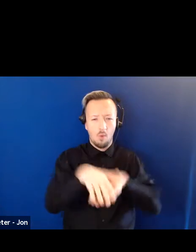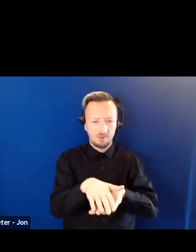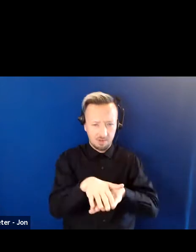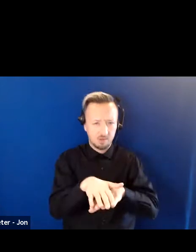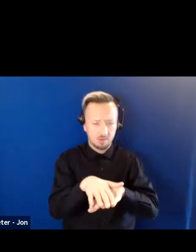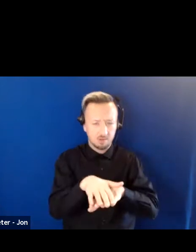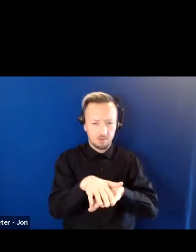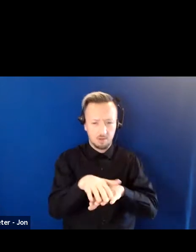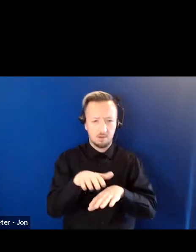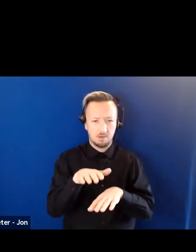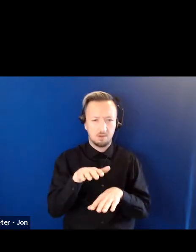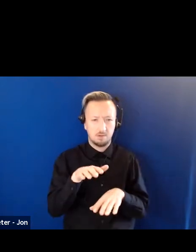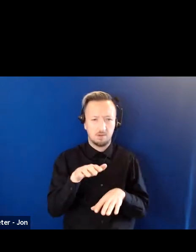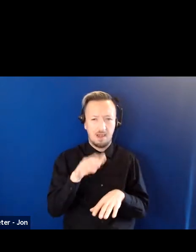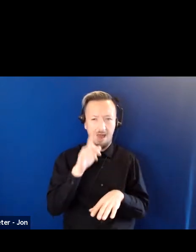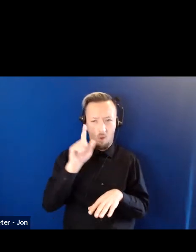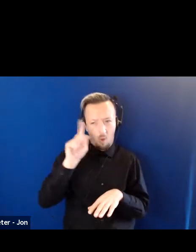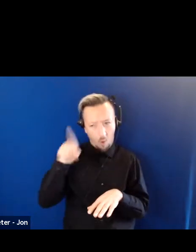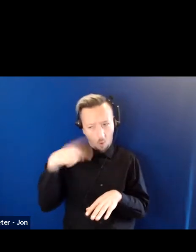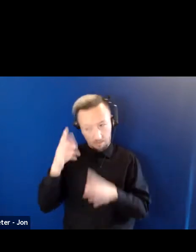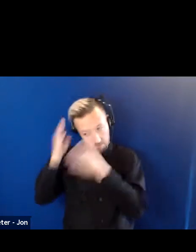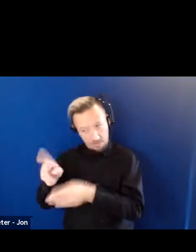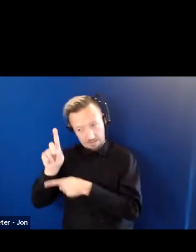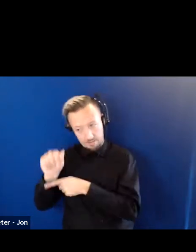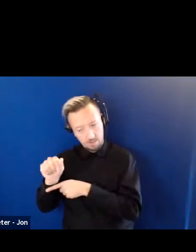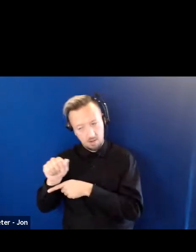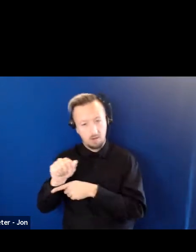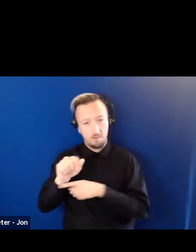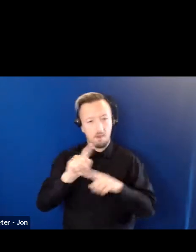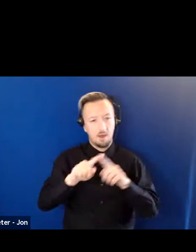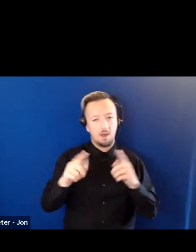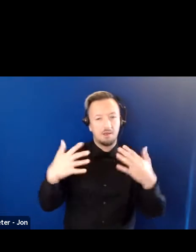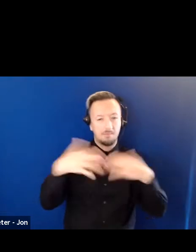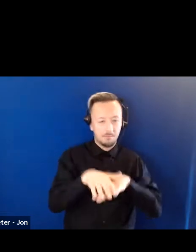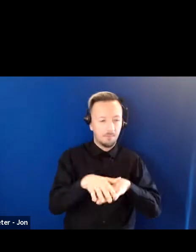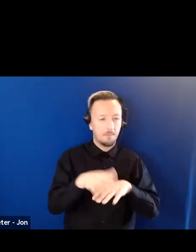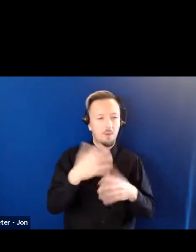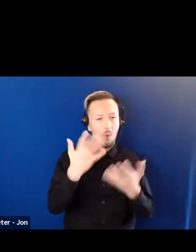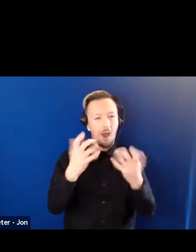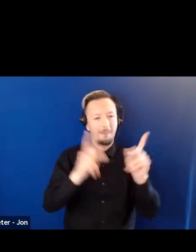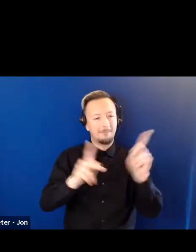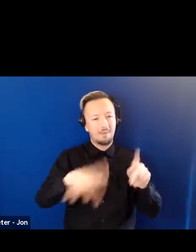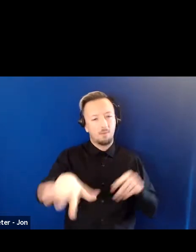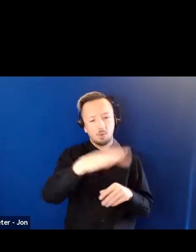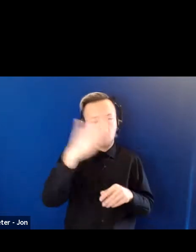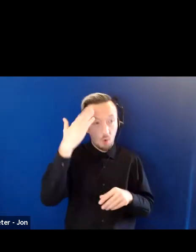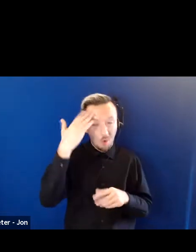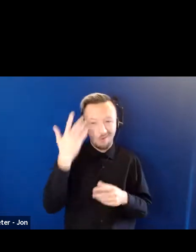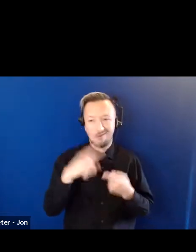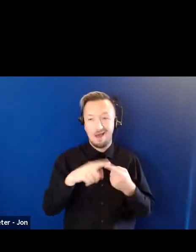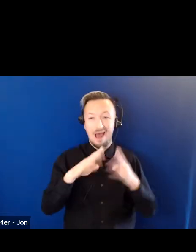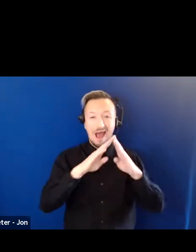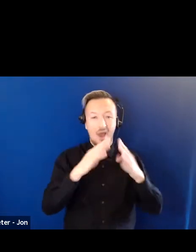with our branding, letting people know that, especially in regards to perhaps housing or